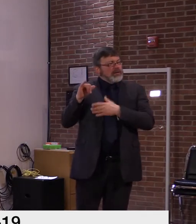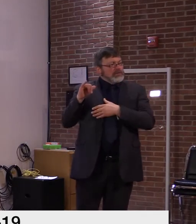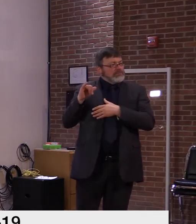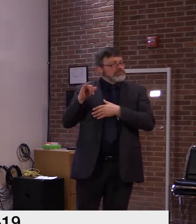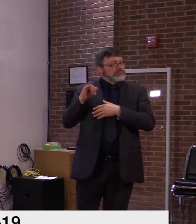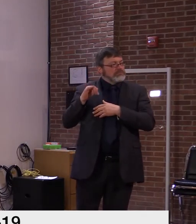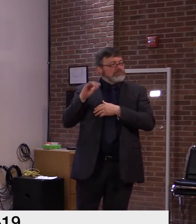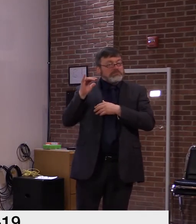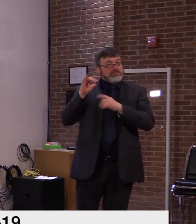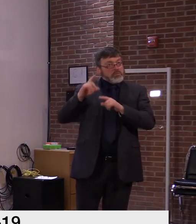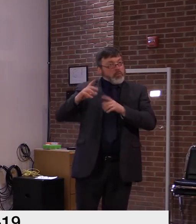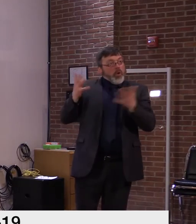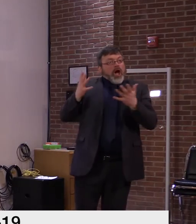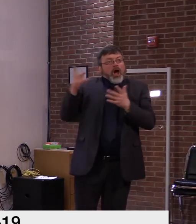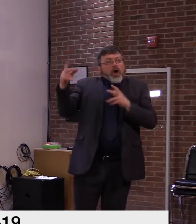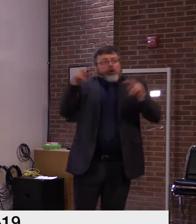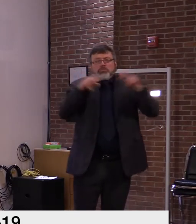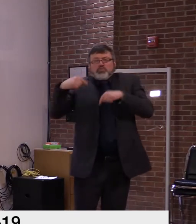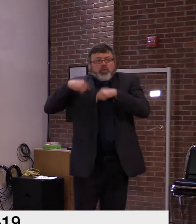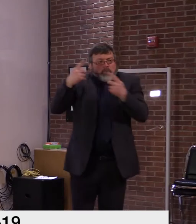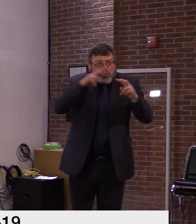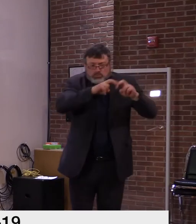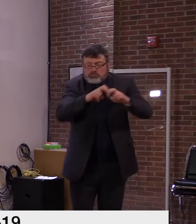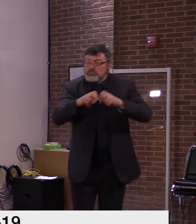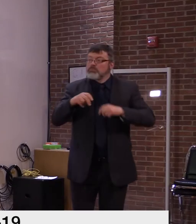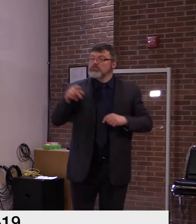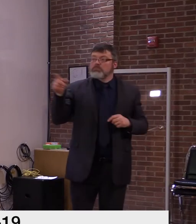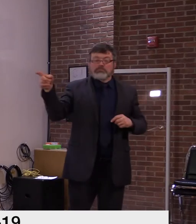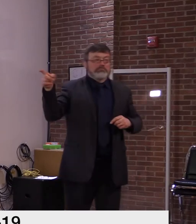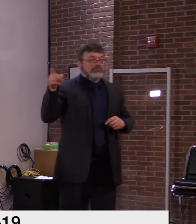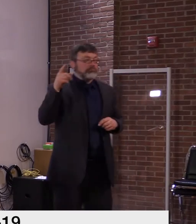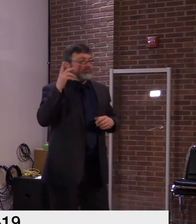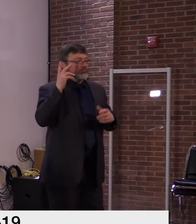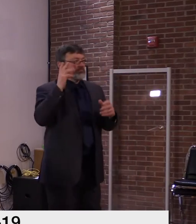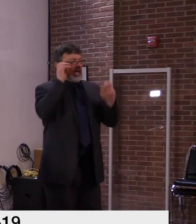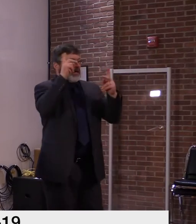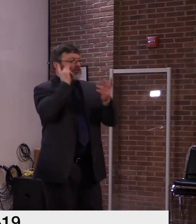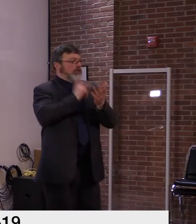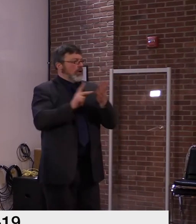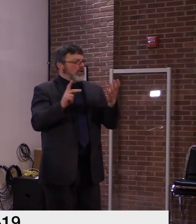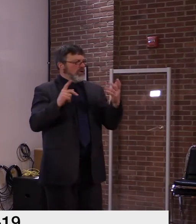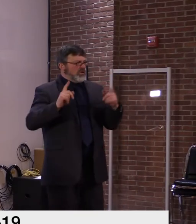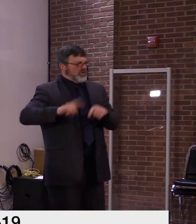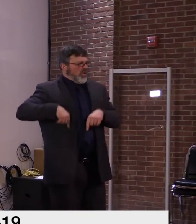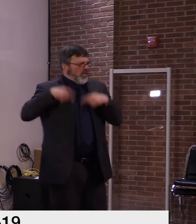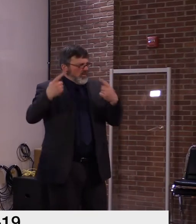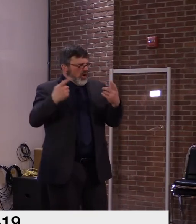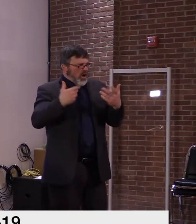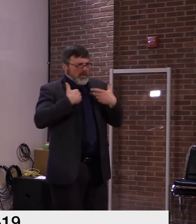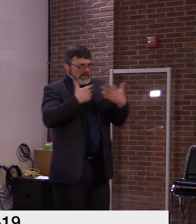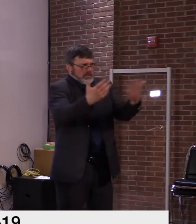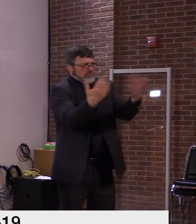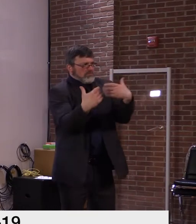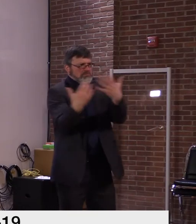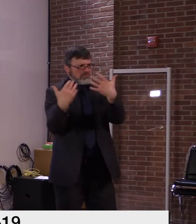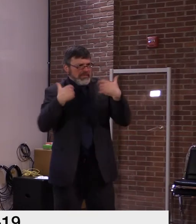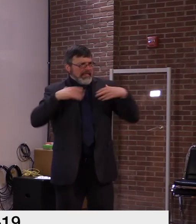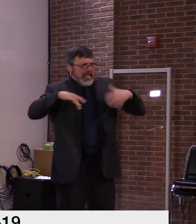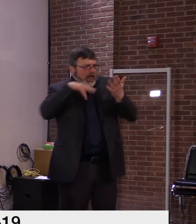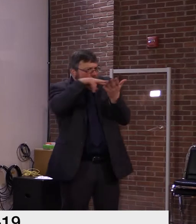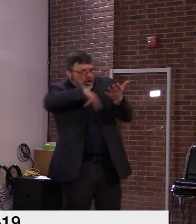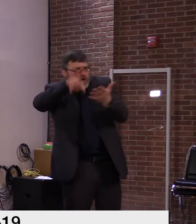Hi, Stuart. No, I don't have analysis of the results. I would just comment that, we stood up the survey very quickly. Once